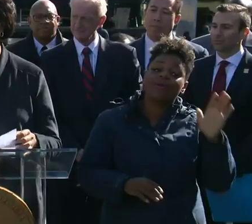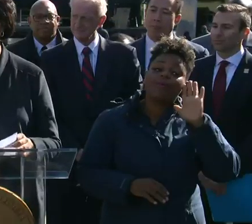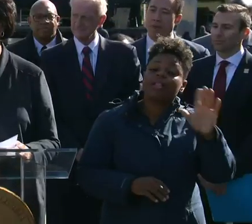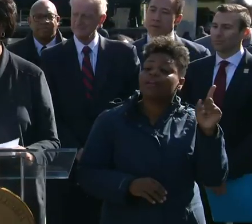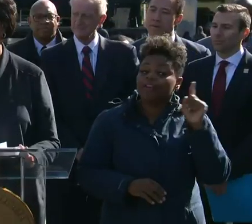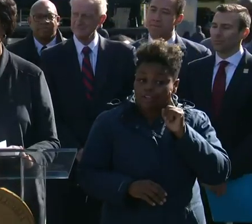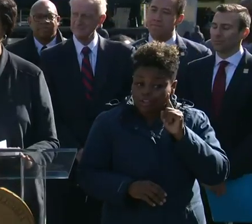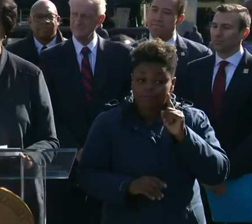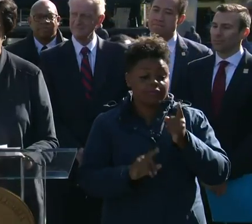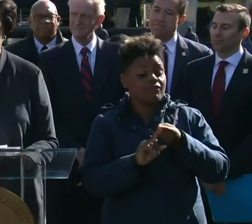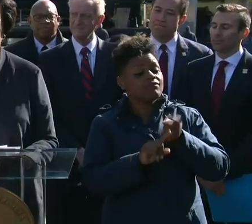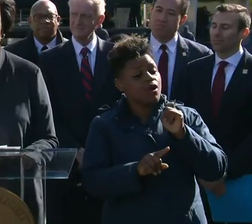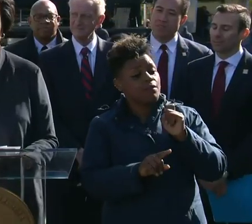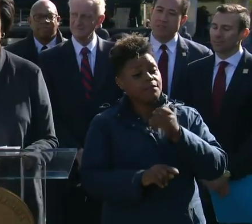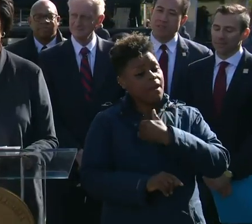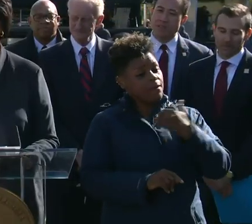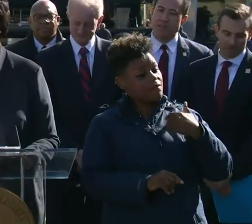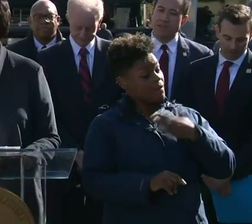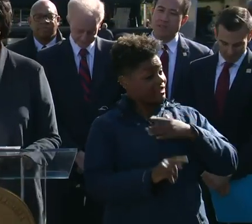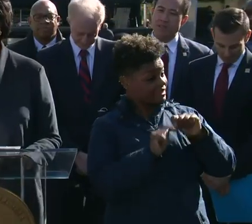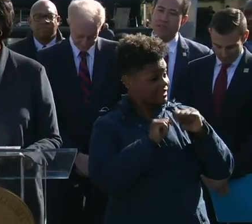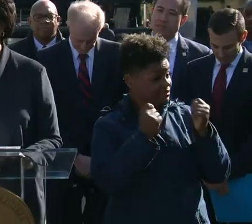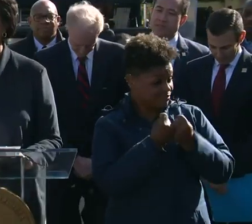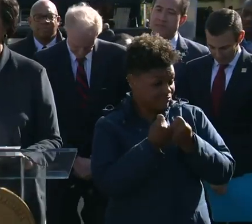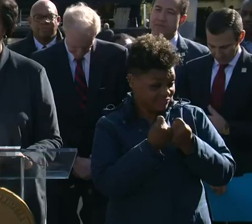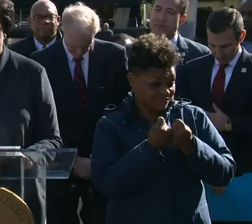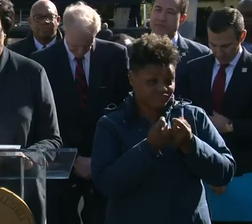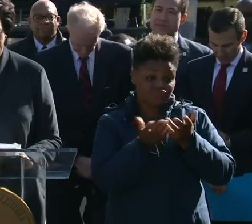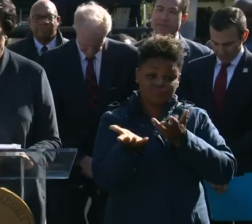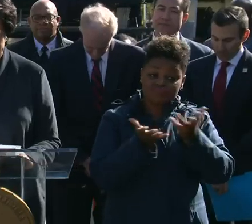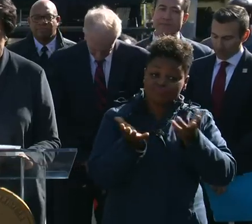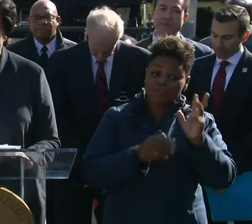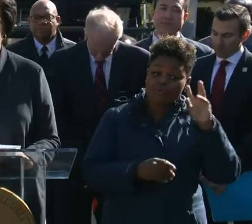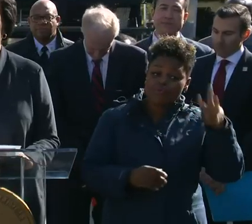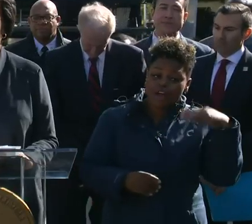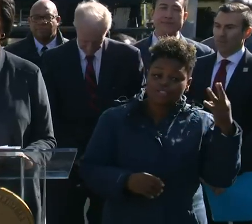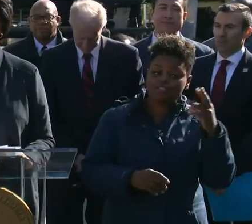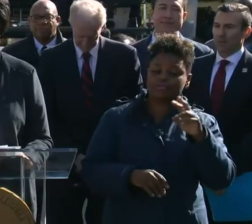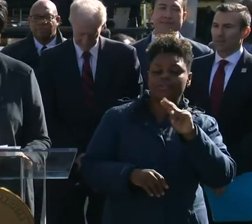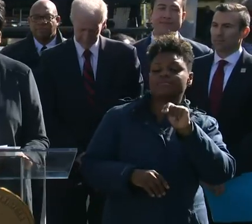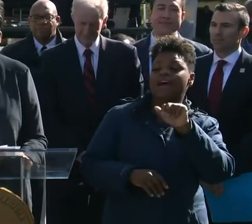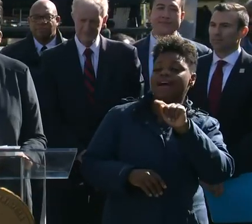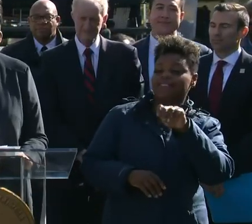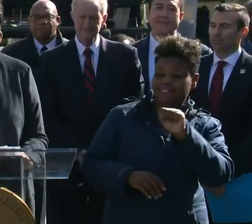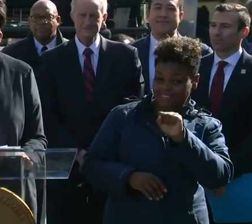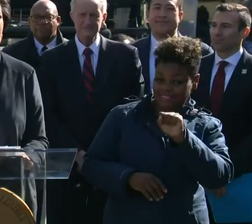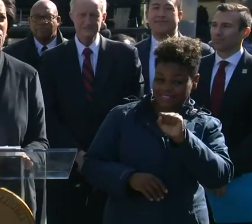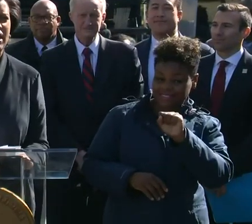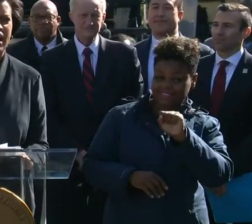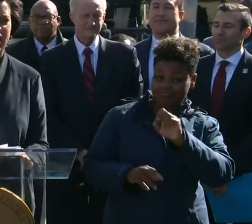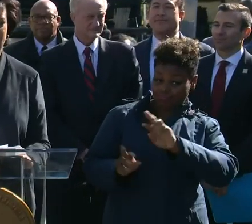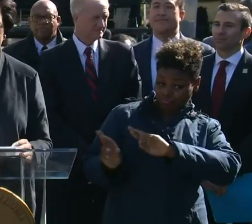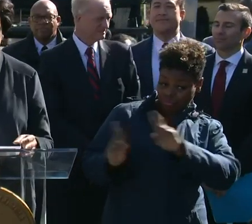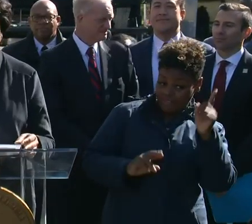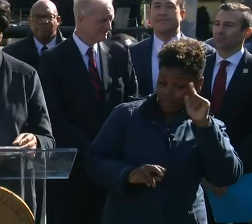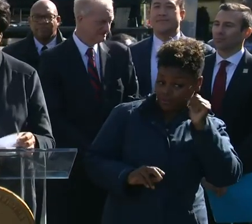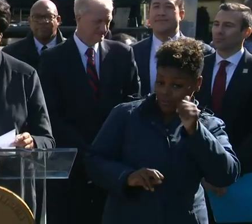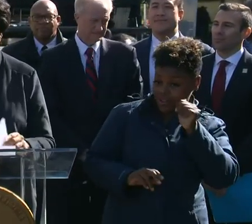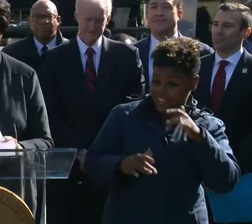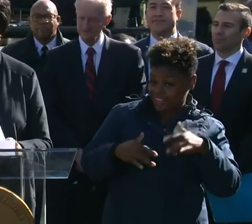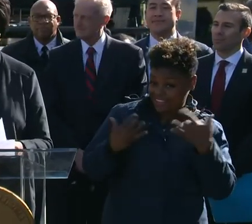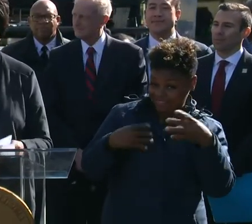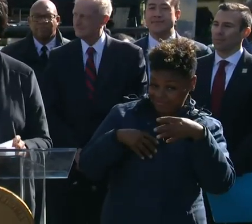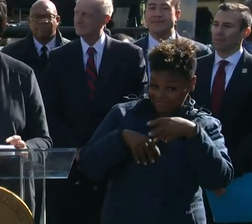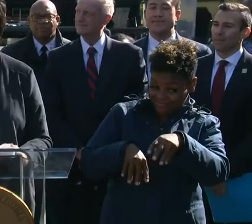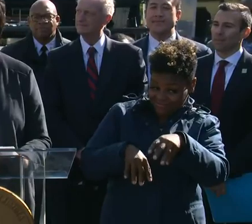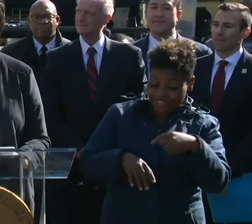with the Washington Nationals to prepare for tomorrow's events. You've heard it before. We have a